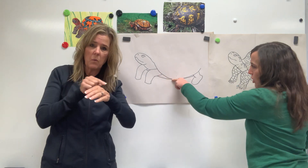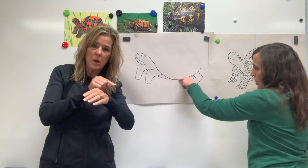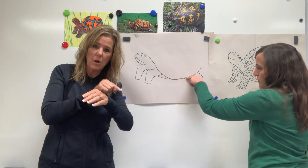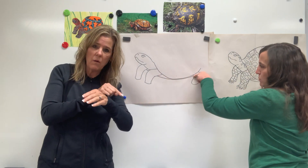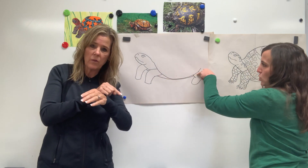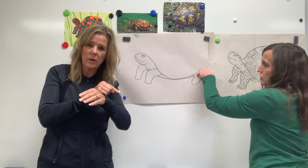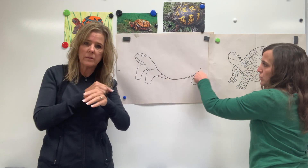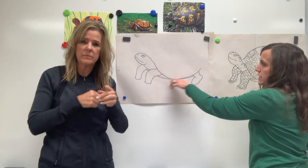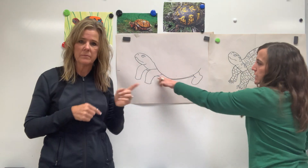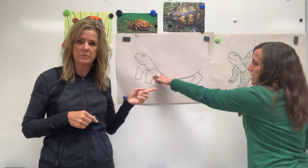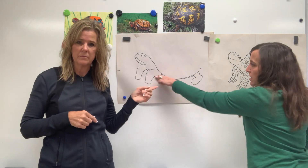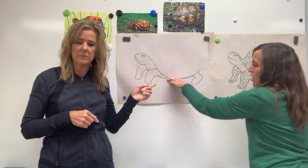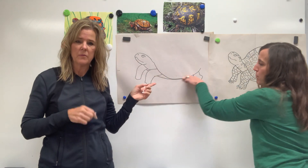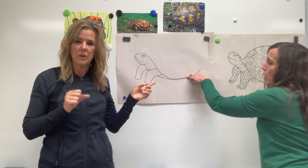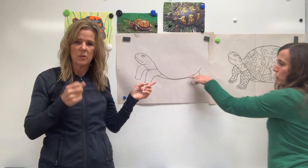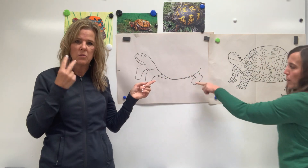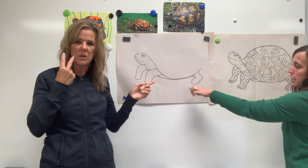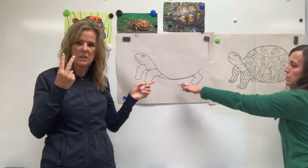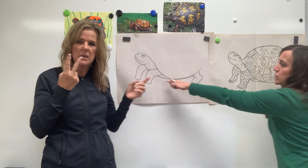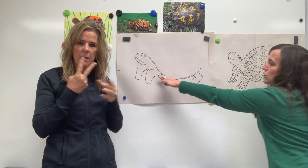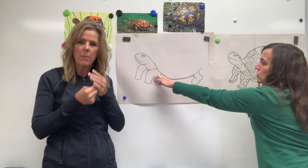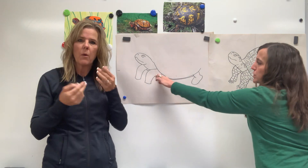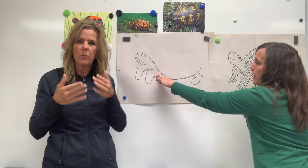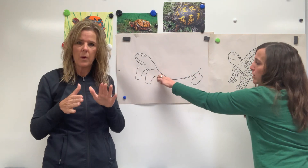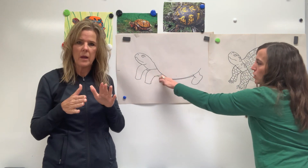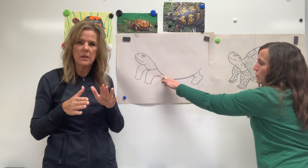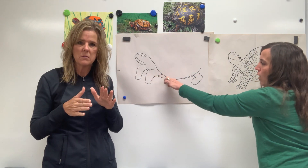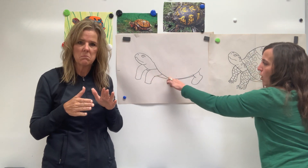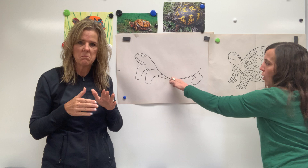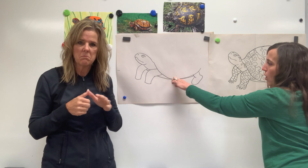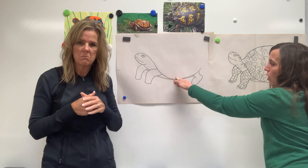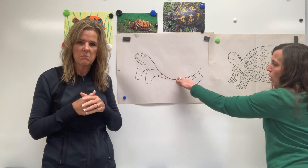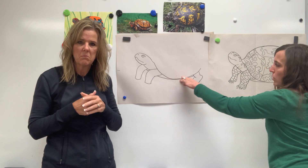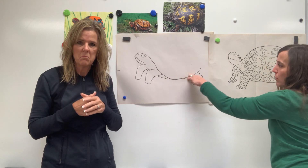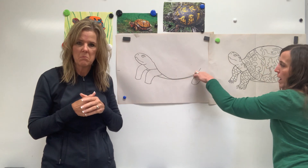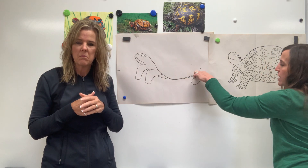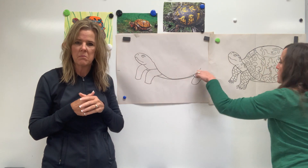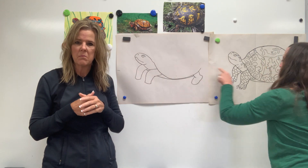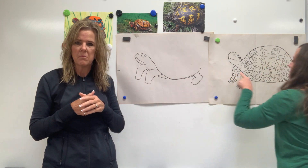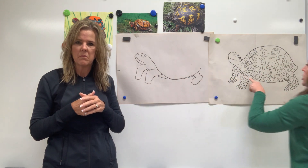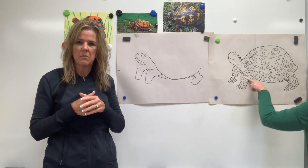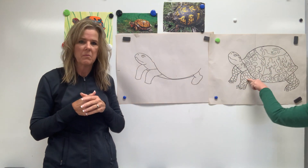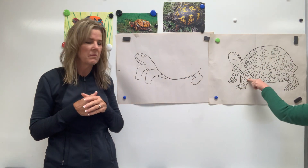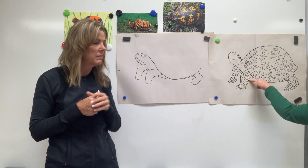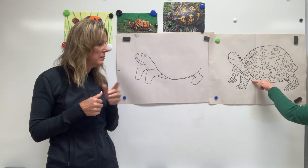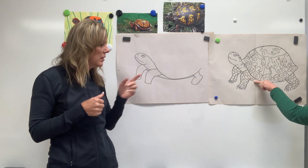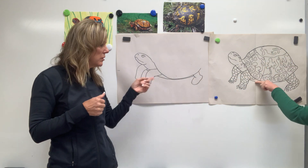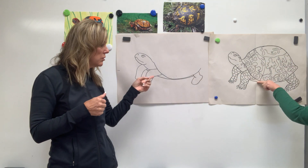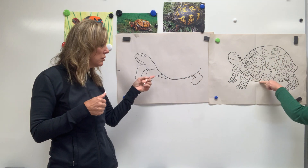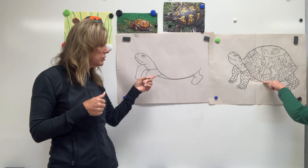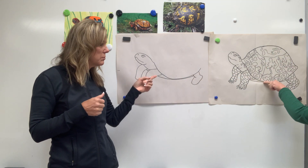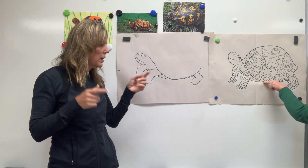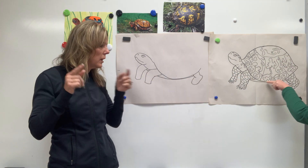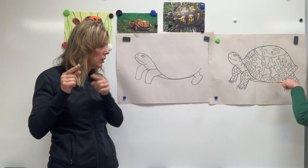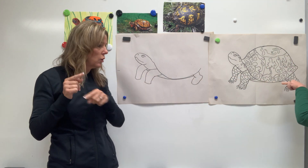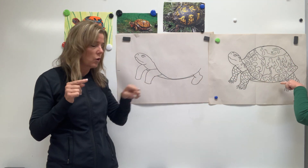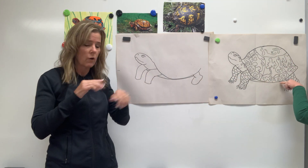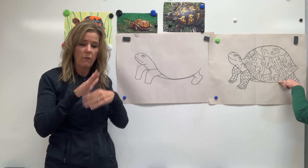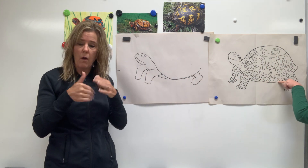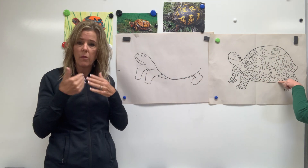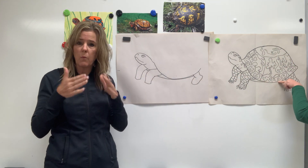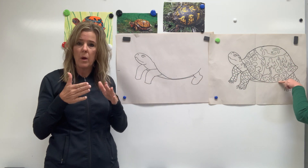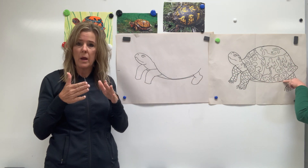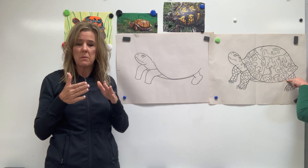time I kind of curved it more so you can see it both ways. So yours might curve all the way. Yours might curve,